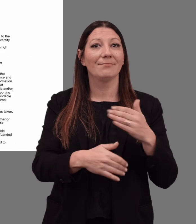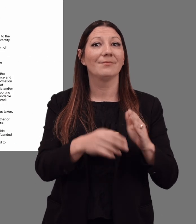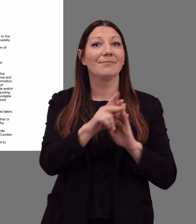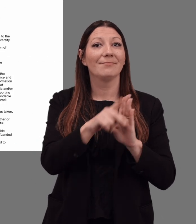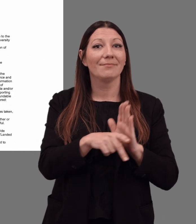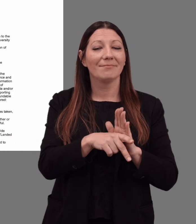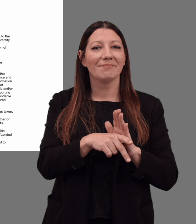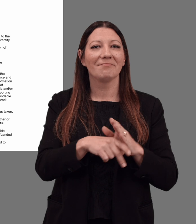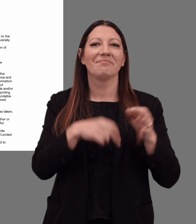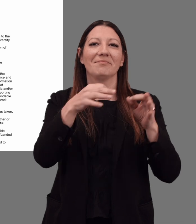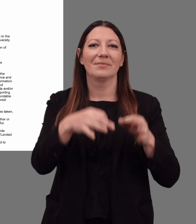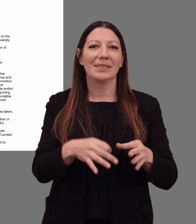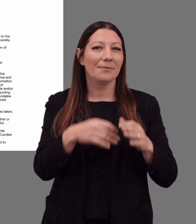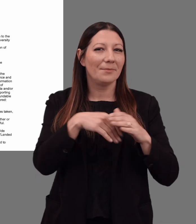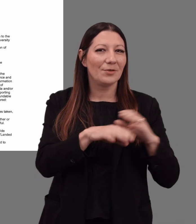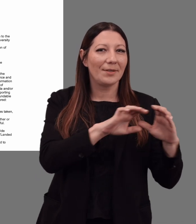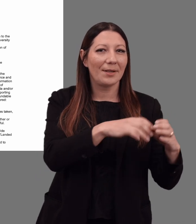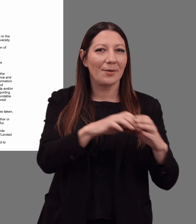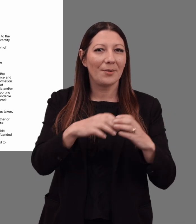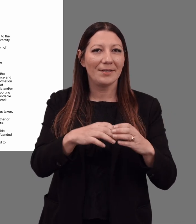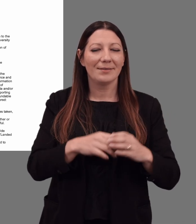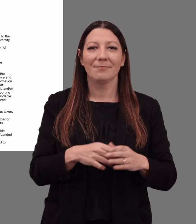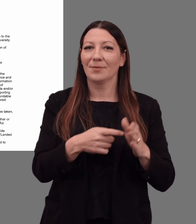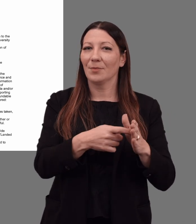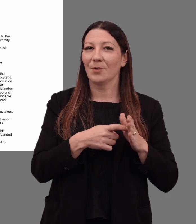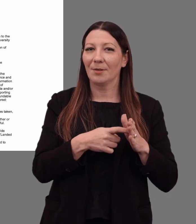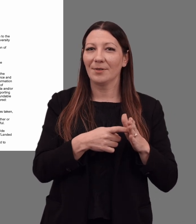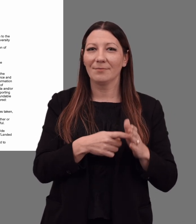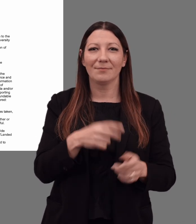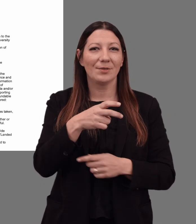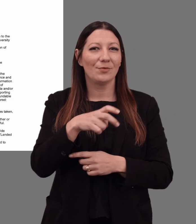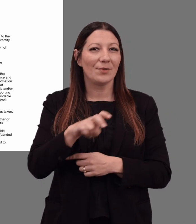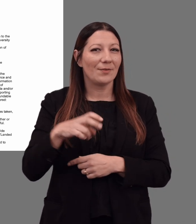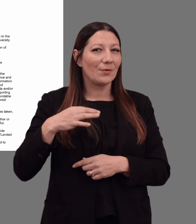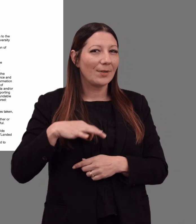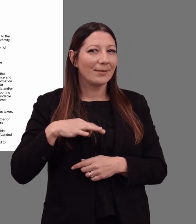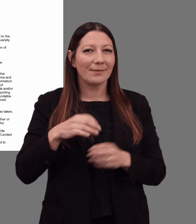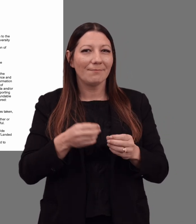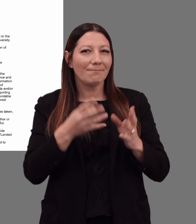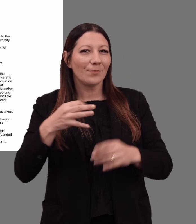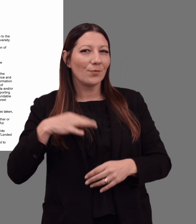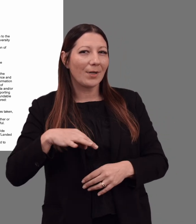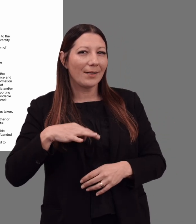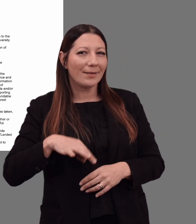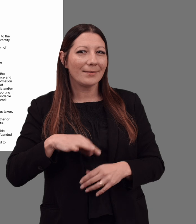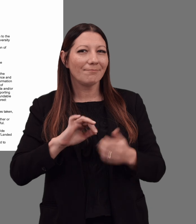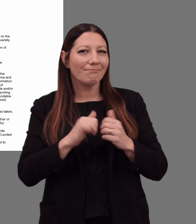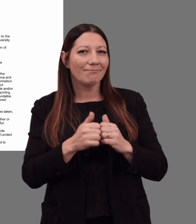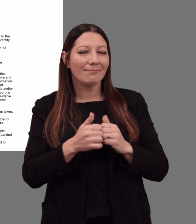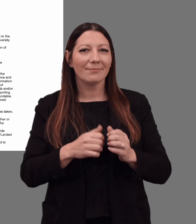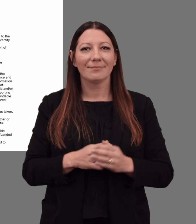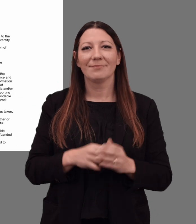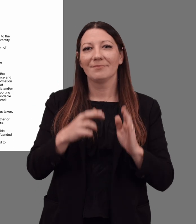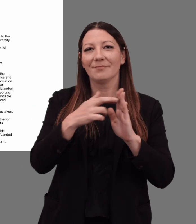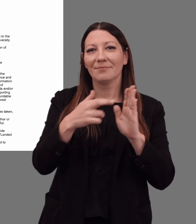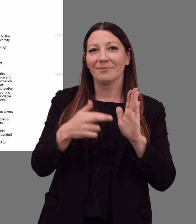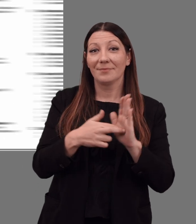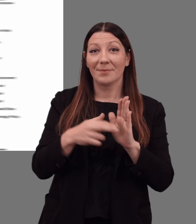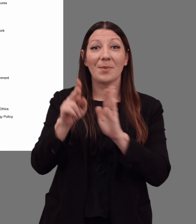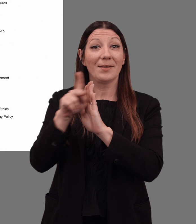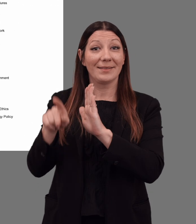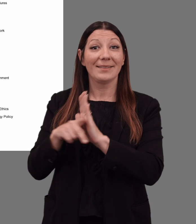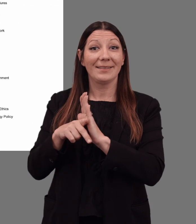includes information on admission categories, requirements, and transfer and forfeit of credit information. Regulations and